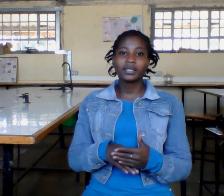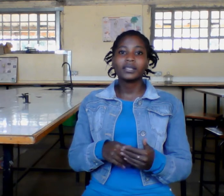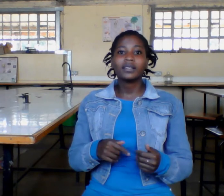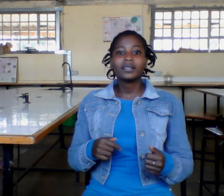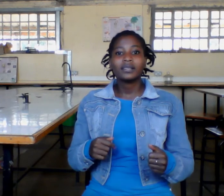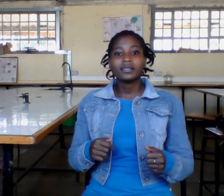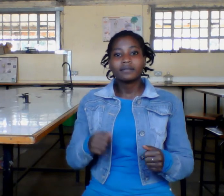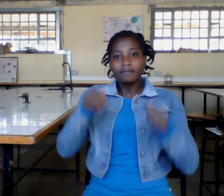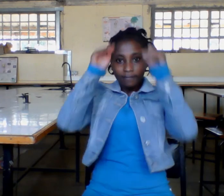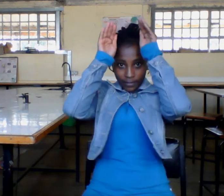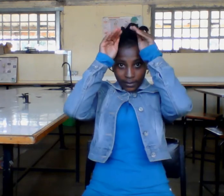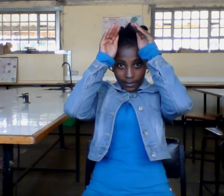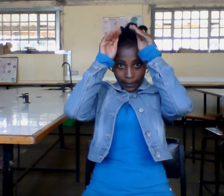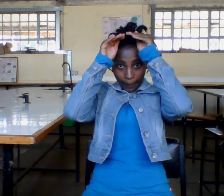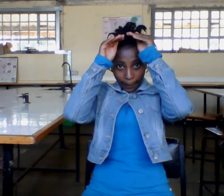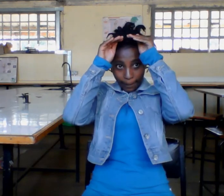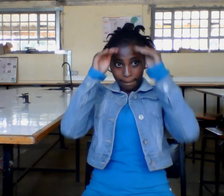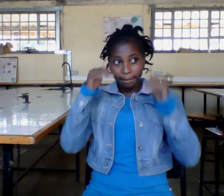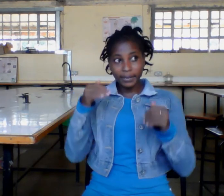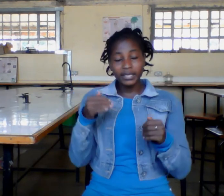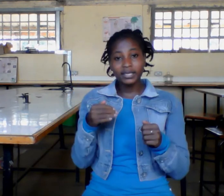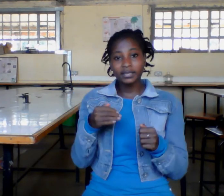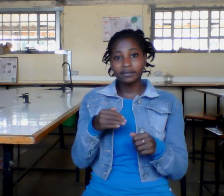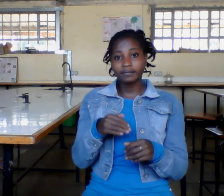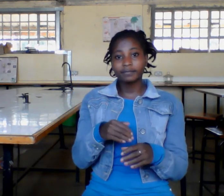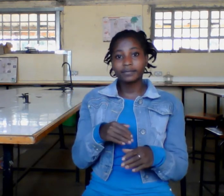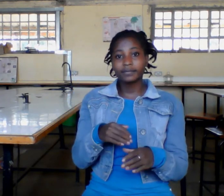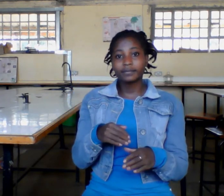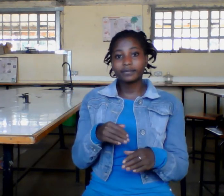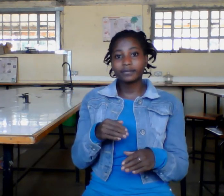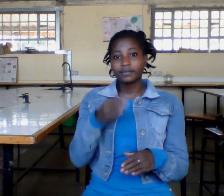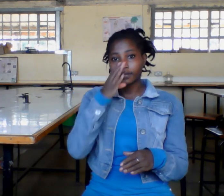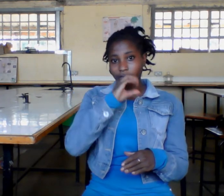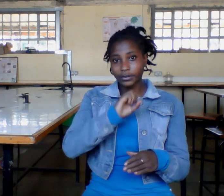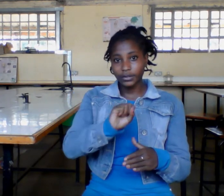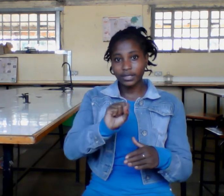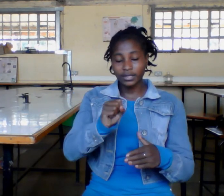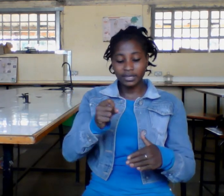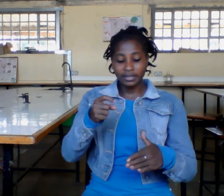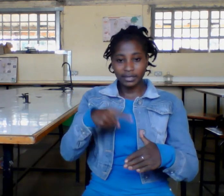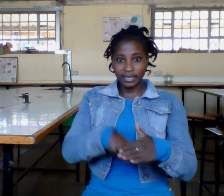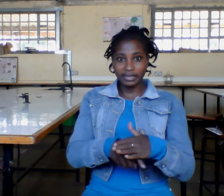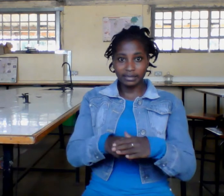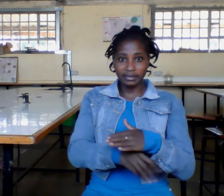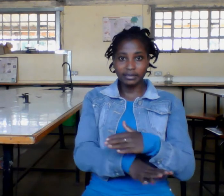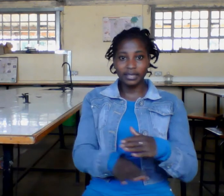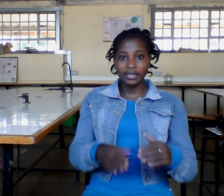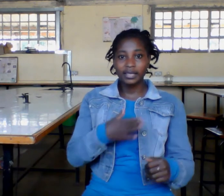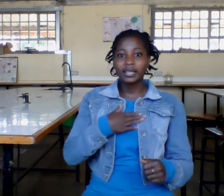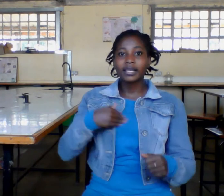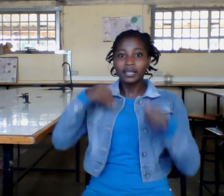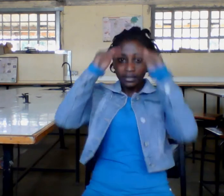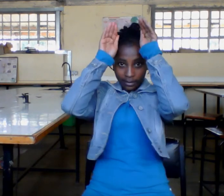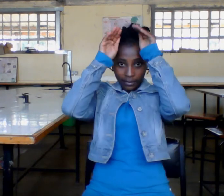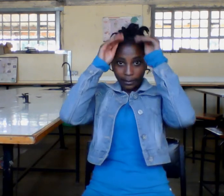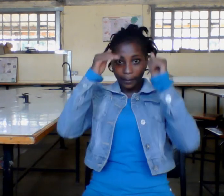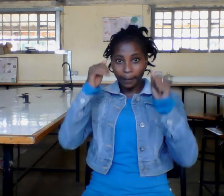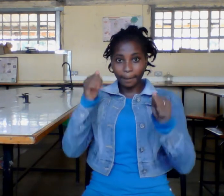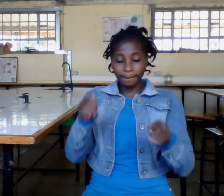returned back and carried the burden. It was heavier than before. "How comes it so heavy? What meat has it